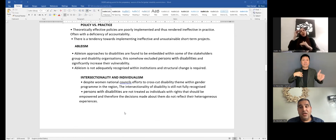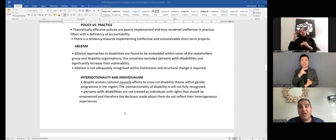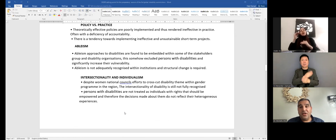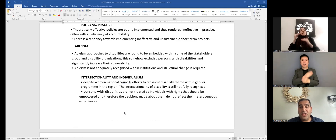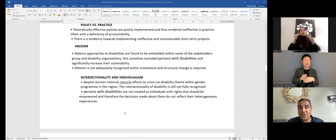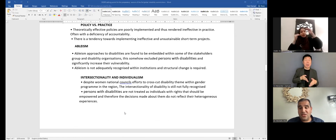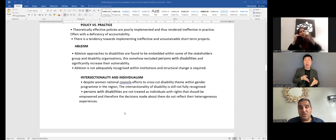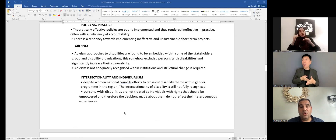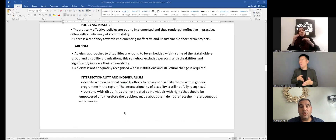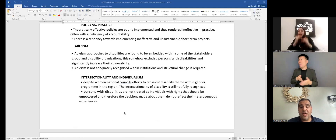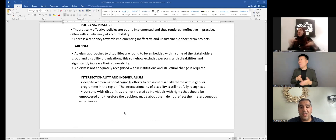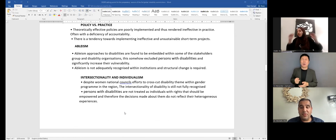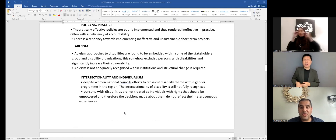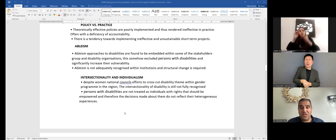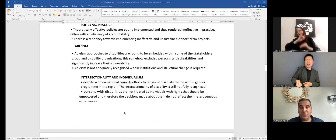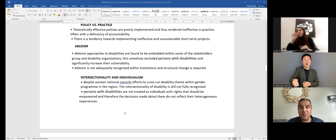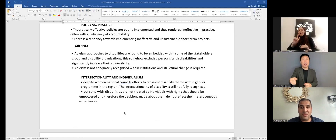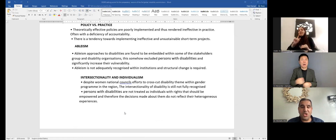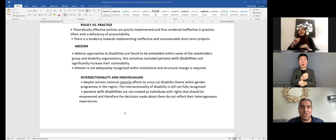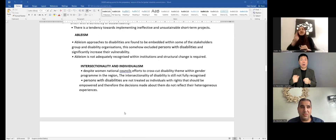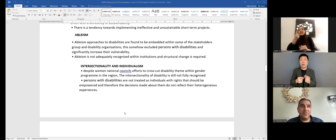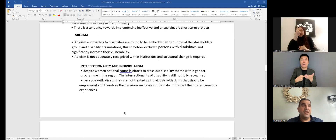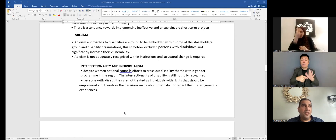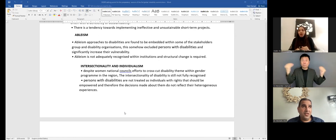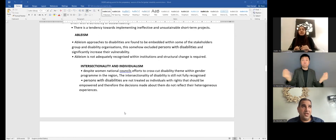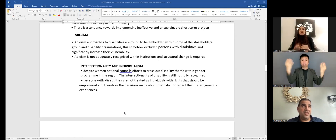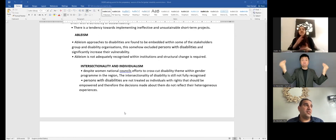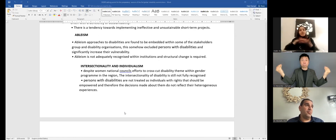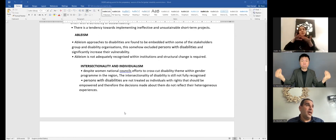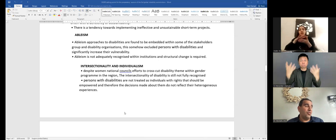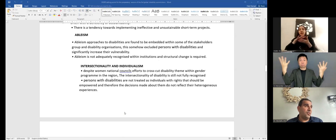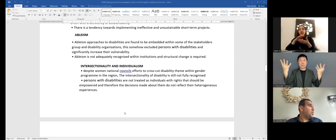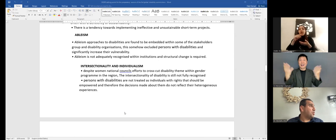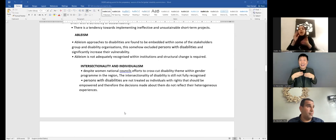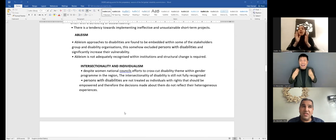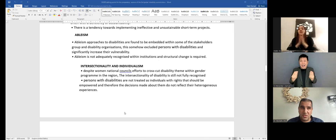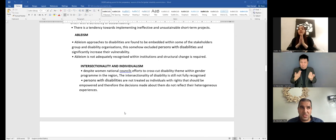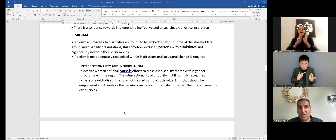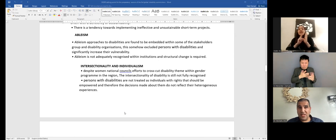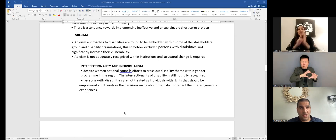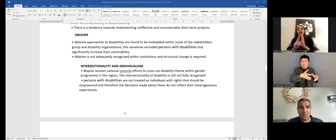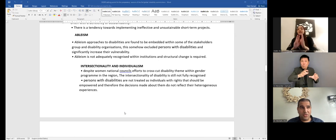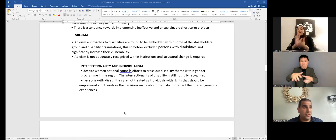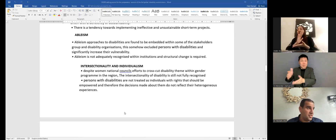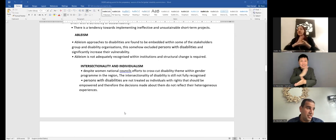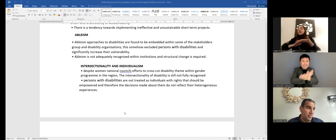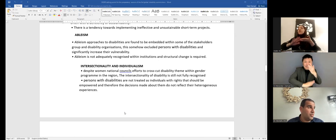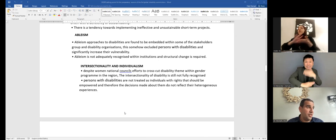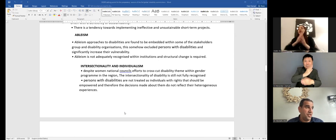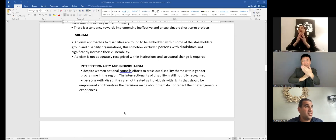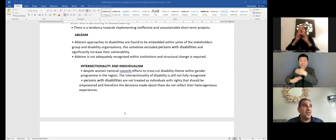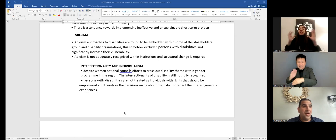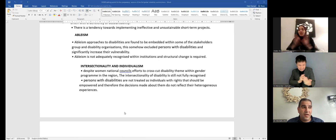to read all announced information in a reasonable accommodation matters as our